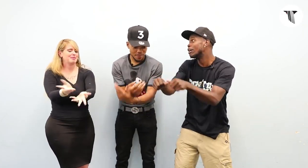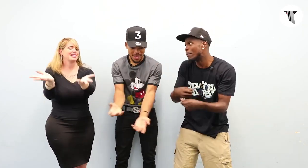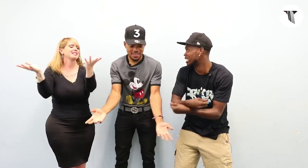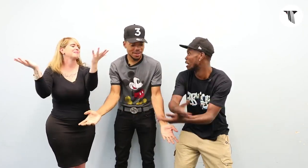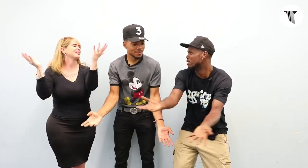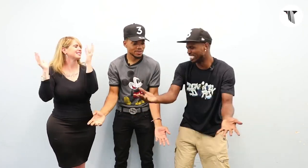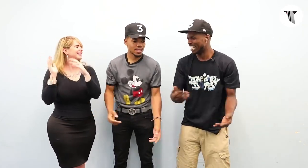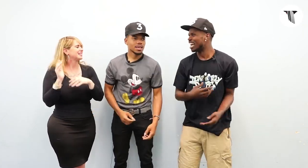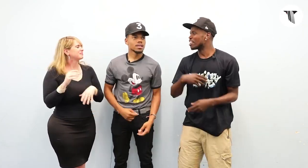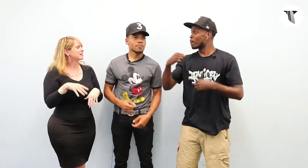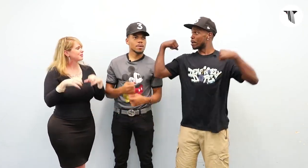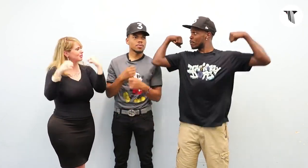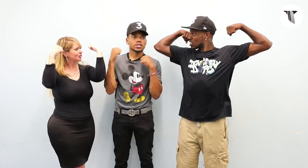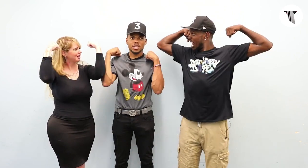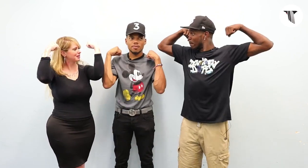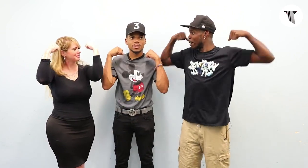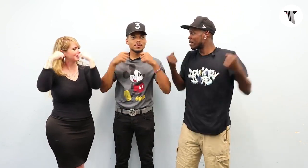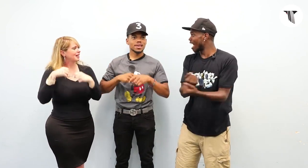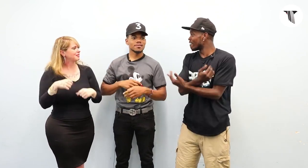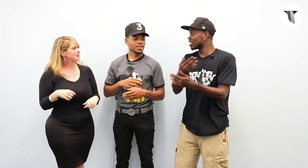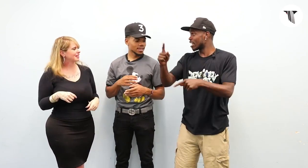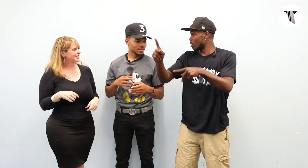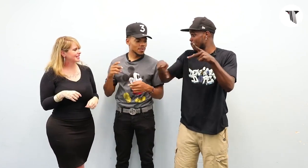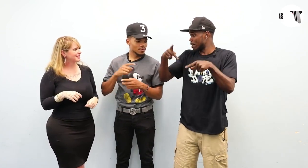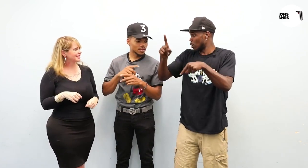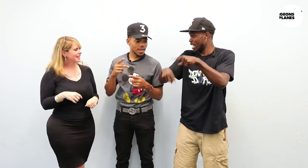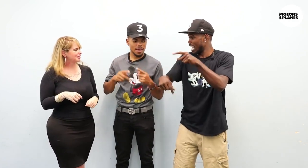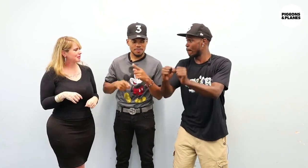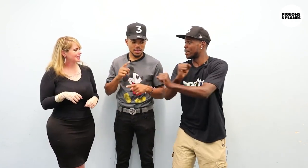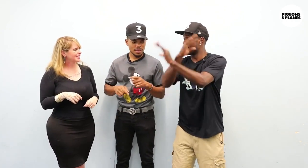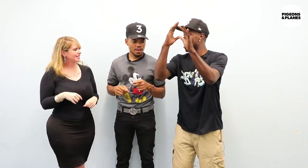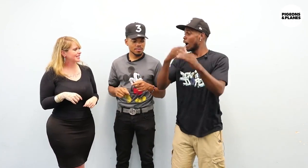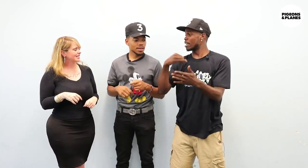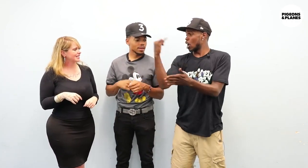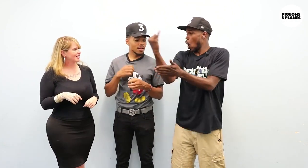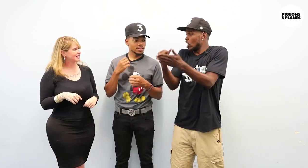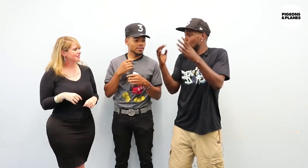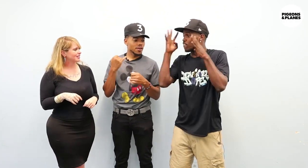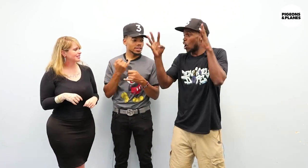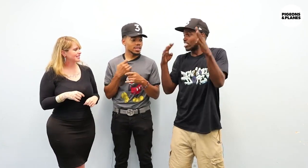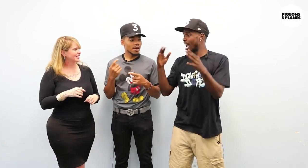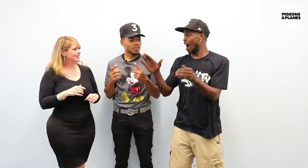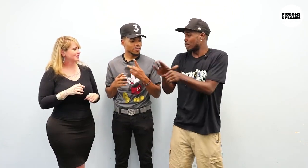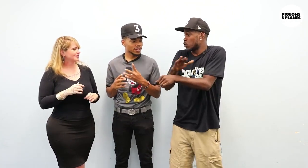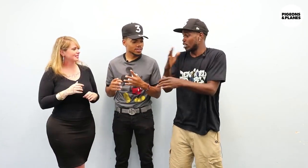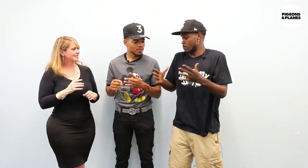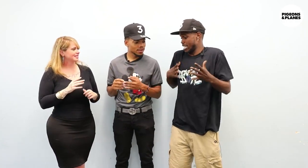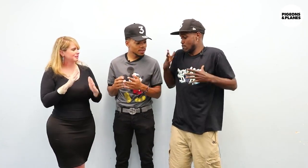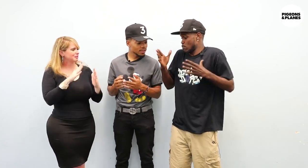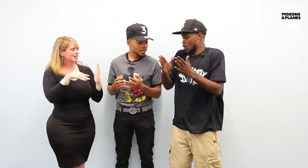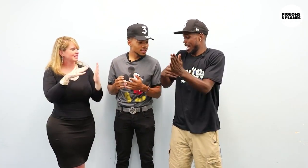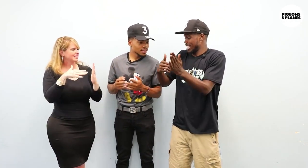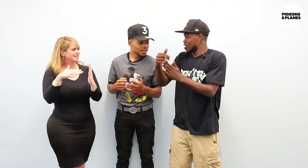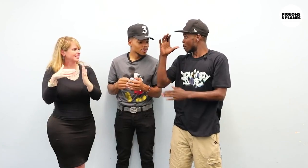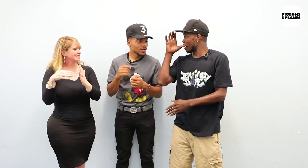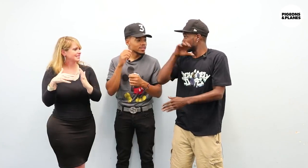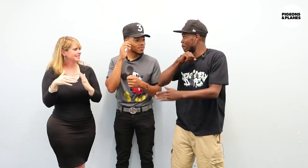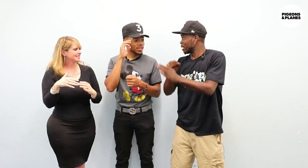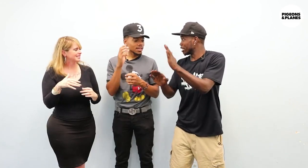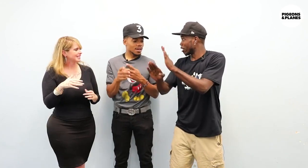pass out music. The people's chant must be everything the people can be. I'm getting artsy fartsy, house full of some Hebrew brandies. You must have missed the come